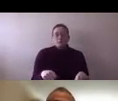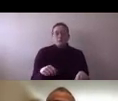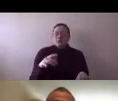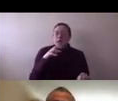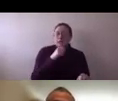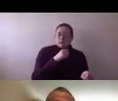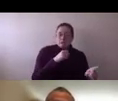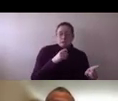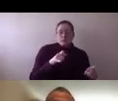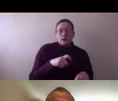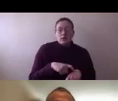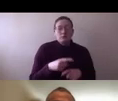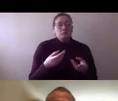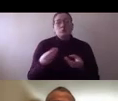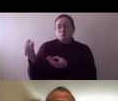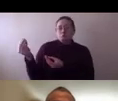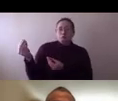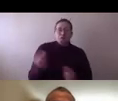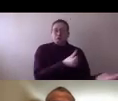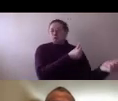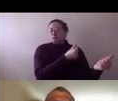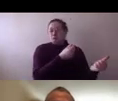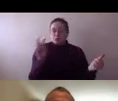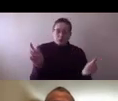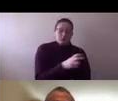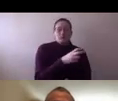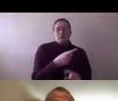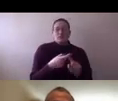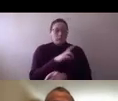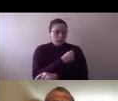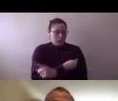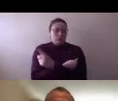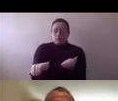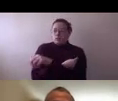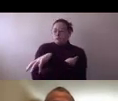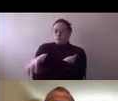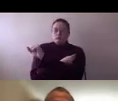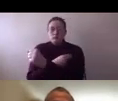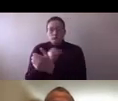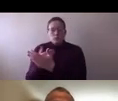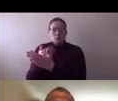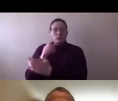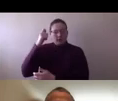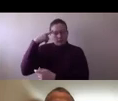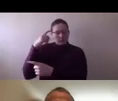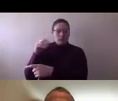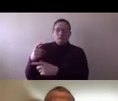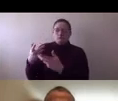a smooth transition for the hospital to be taken over by the new government. And she just